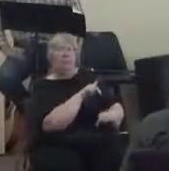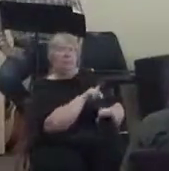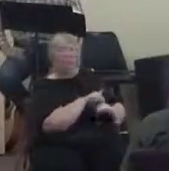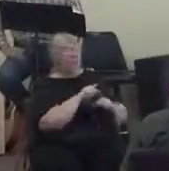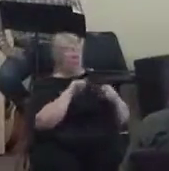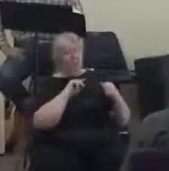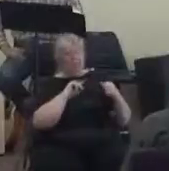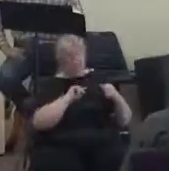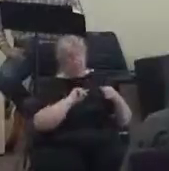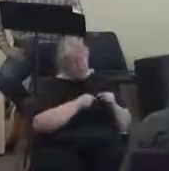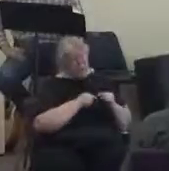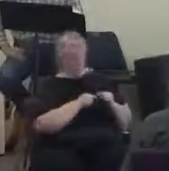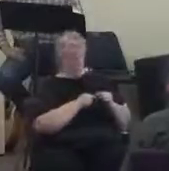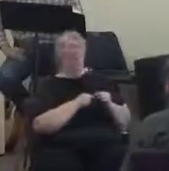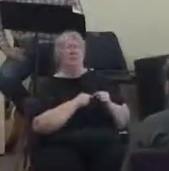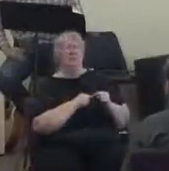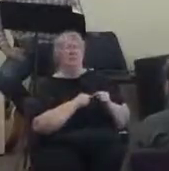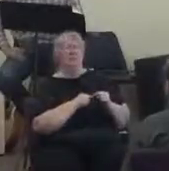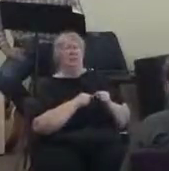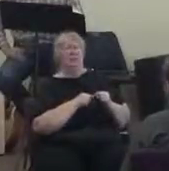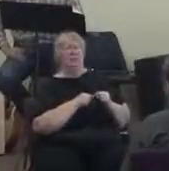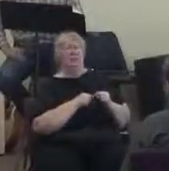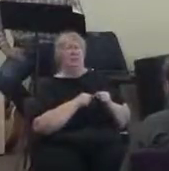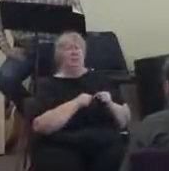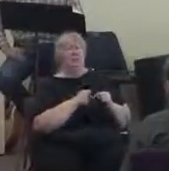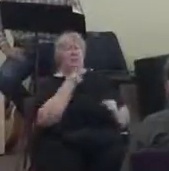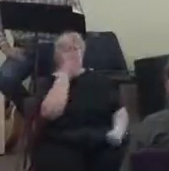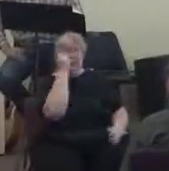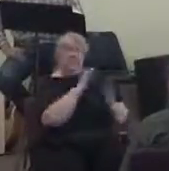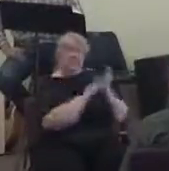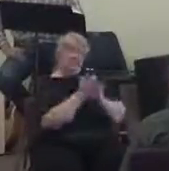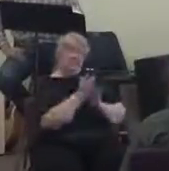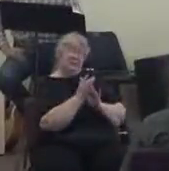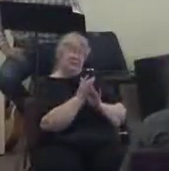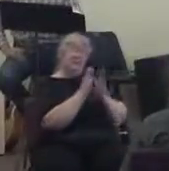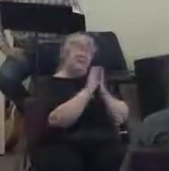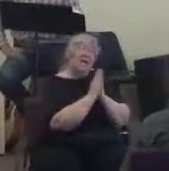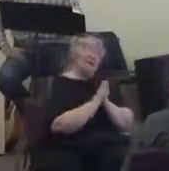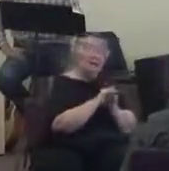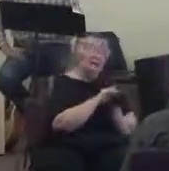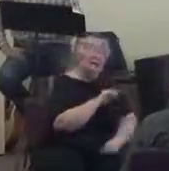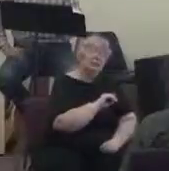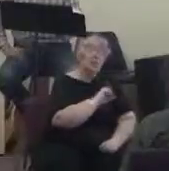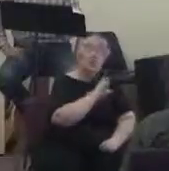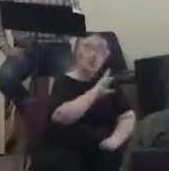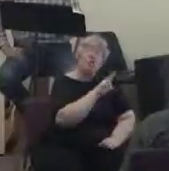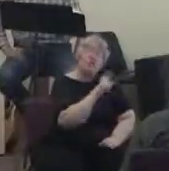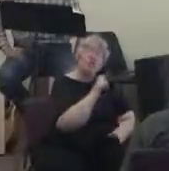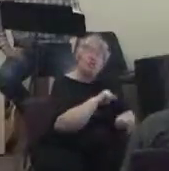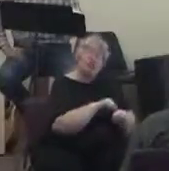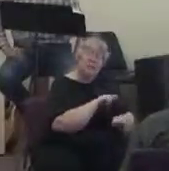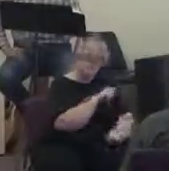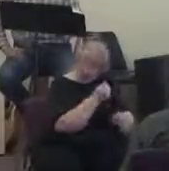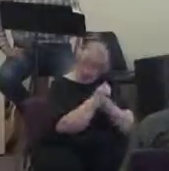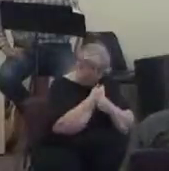hurt because Jesus asked him the third time, do you love me?